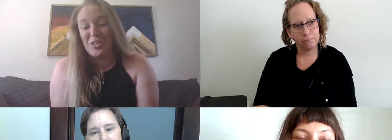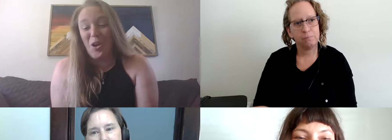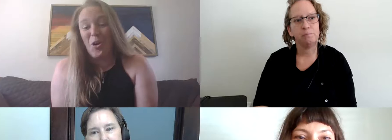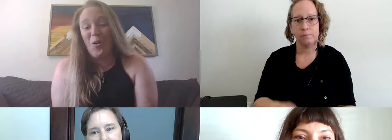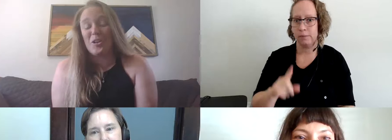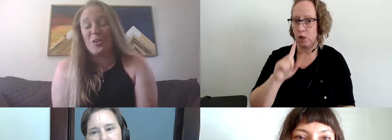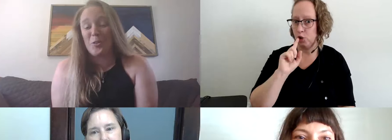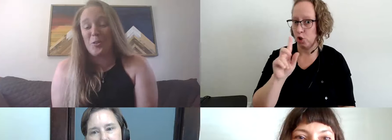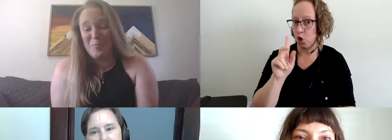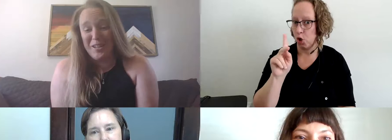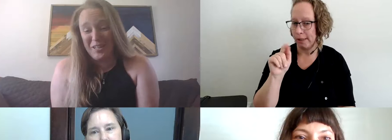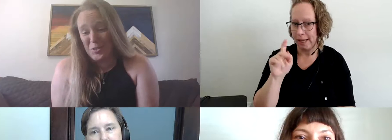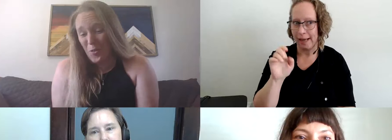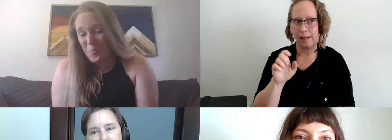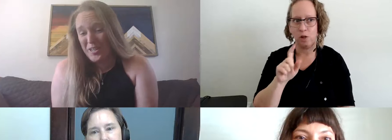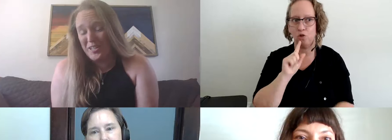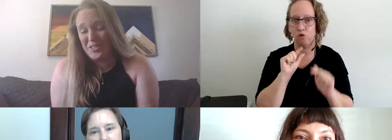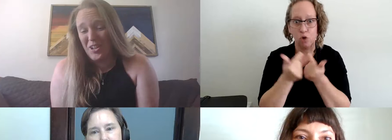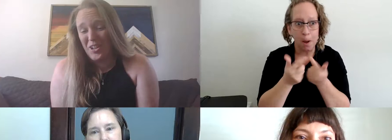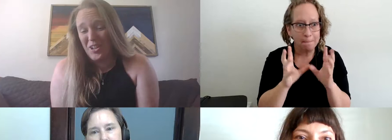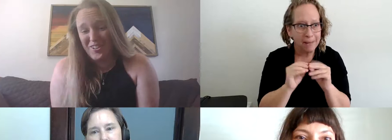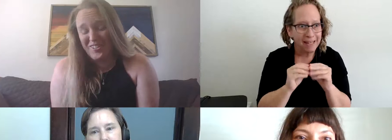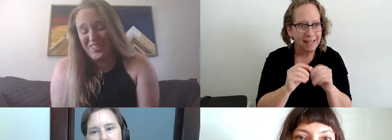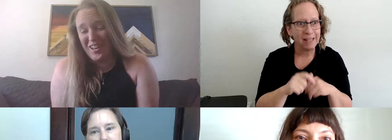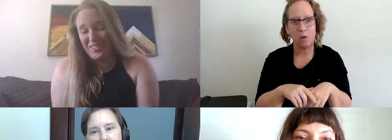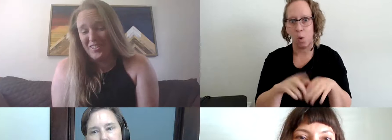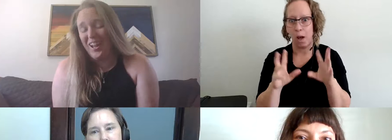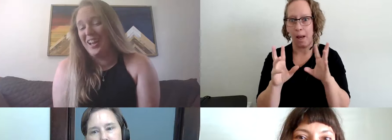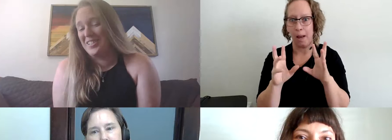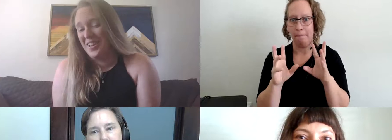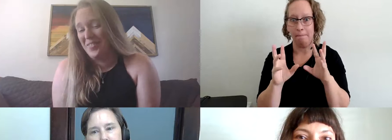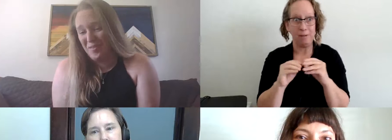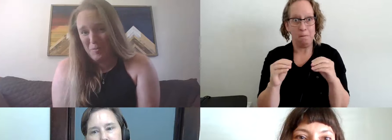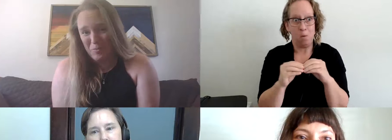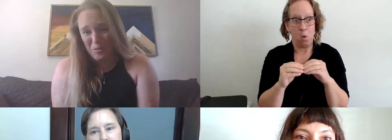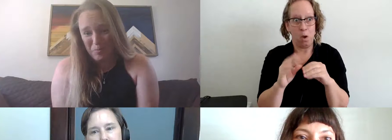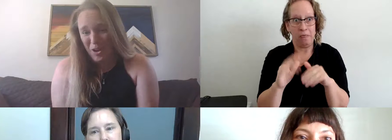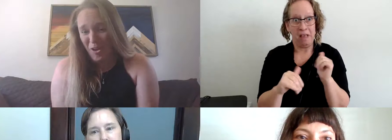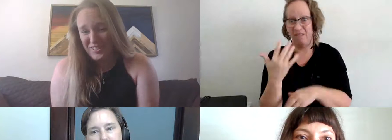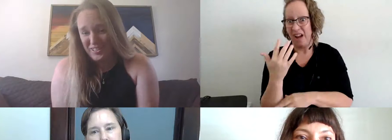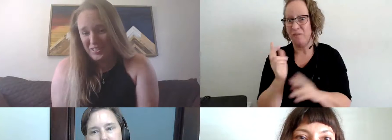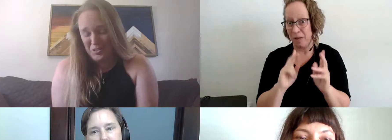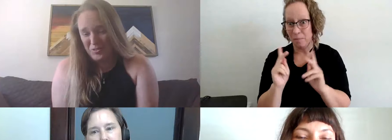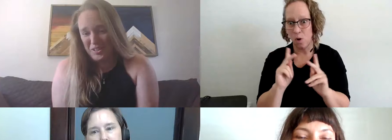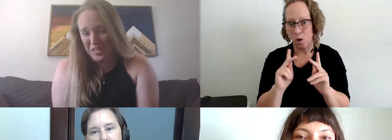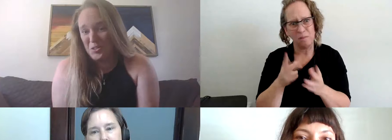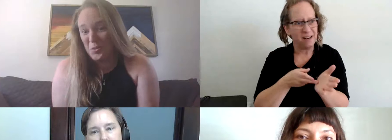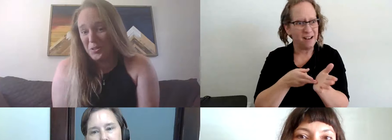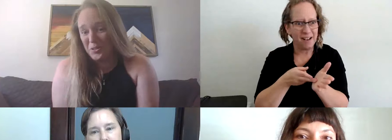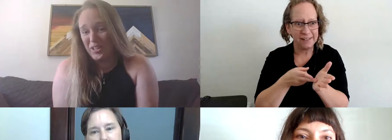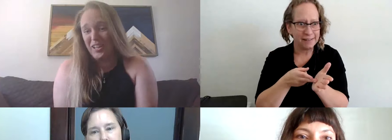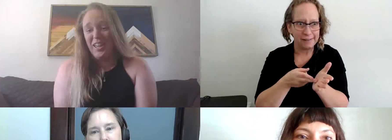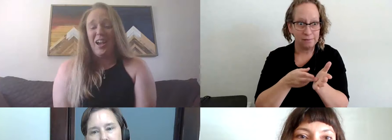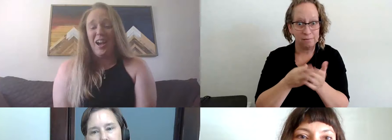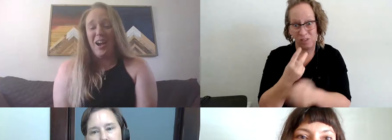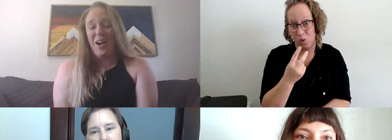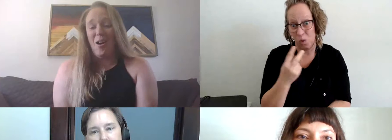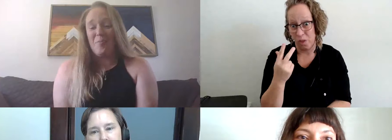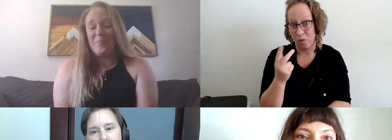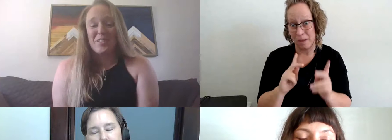Sure. So group meetings or meetings of greater than, I say 5 people, but honestly, it's really like 2 or